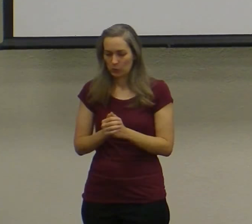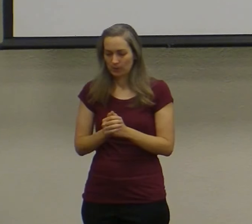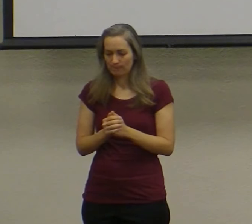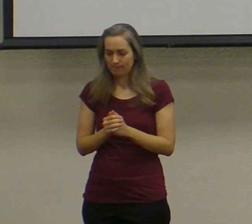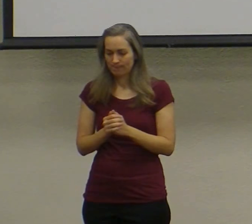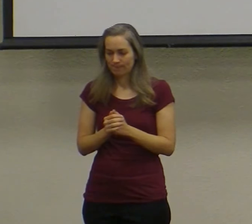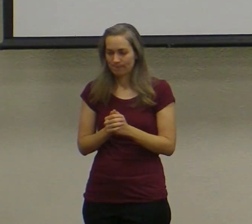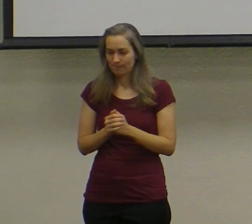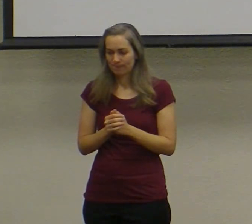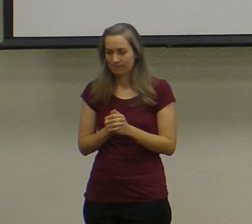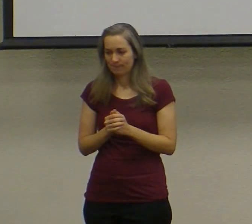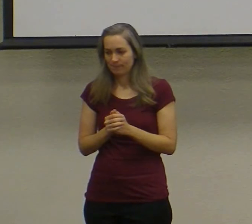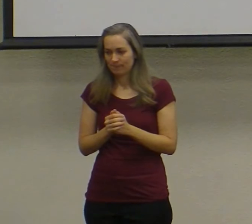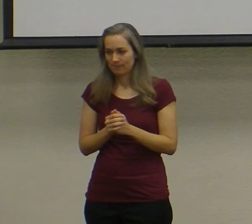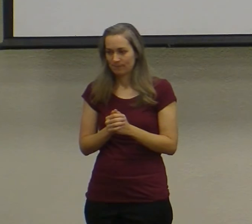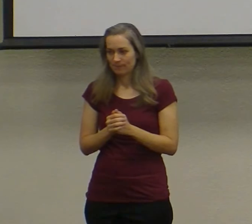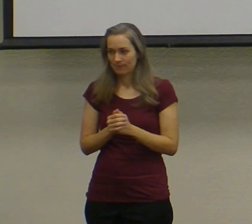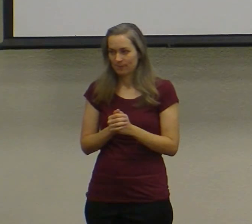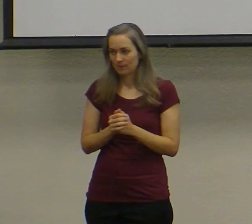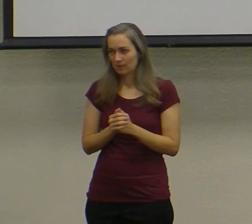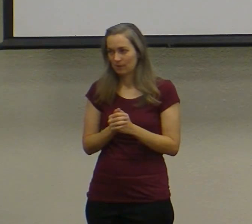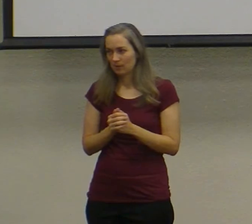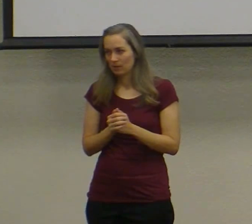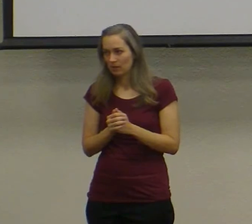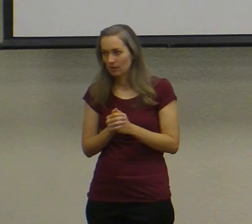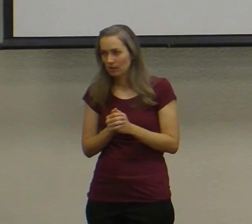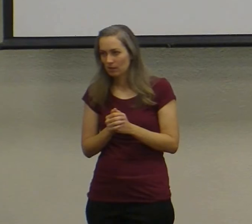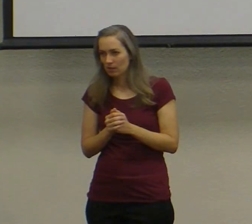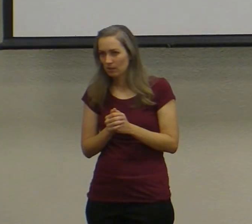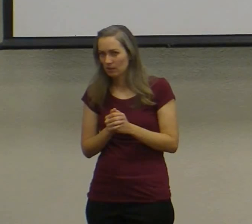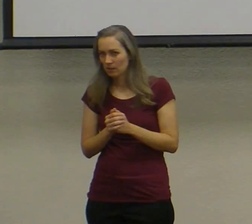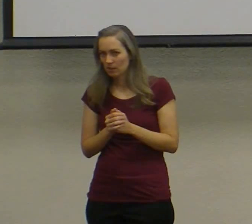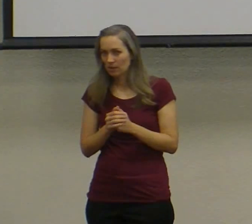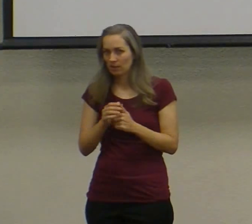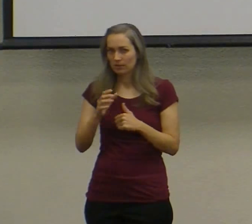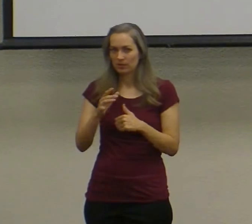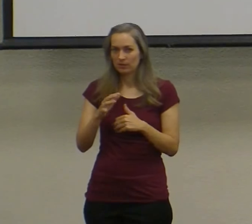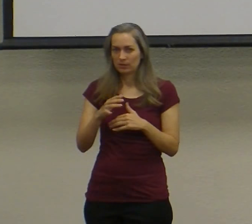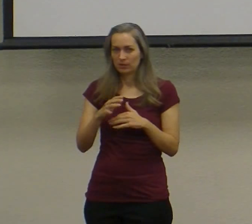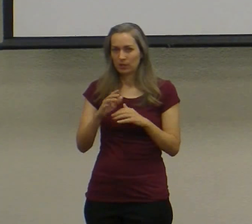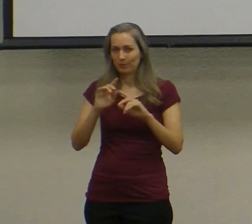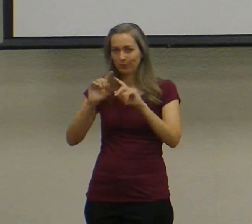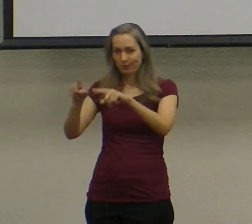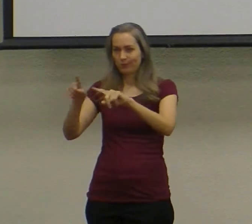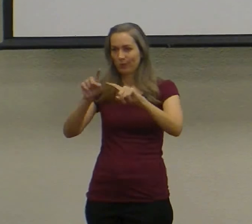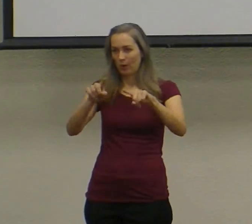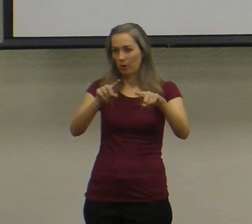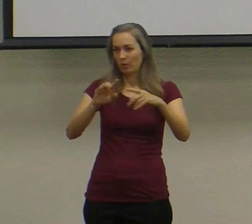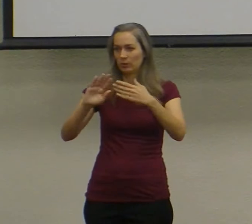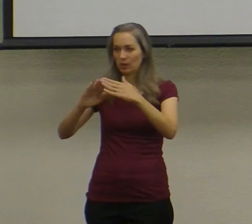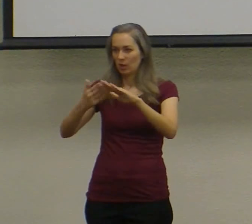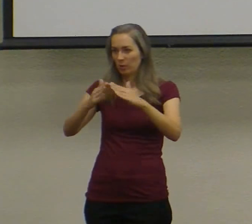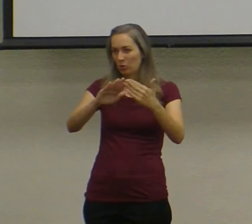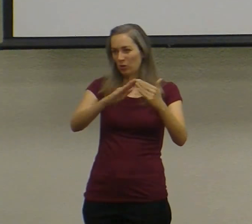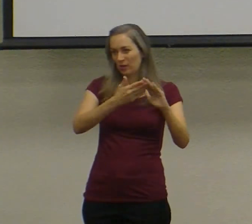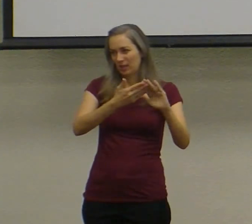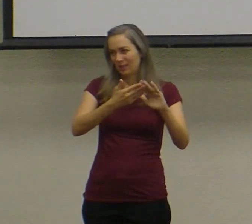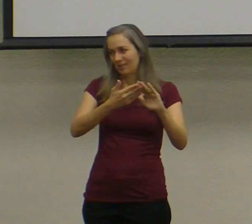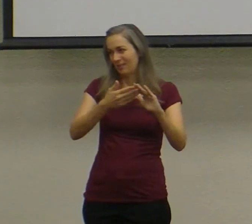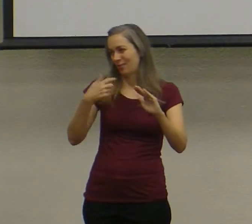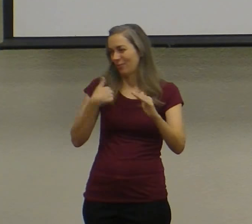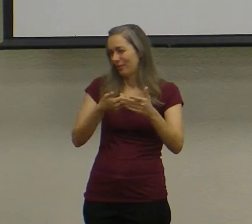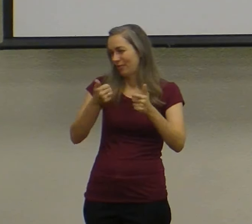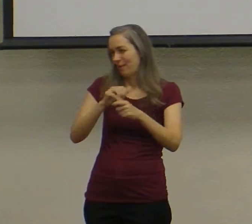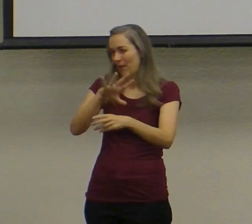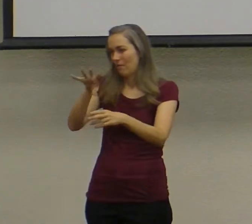brand Rock Roll and Brand, kind of get shirts made, and then shirts for the youth. Where when we go into the community, we have in a sense of presence, right?